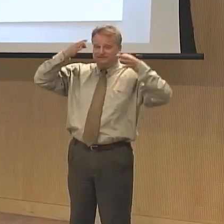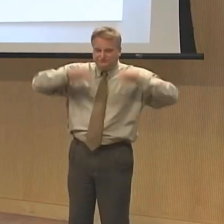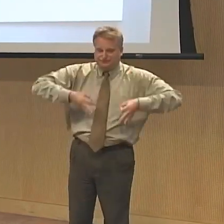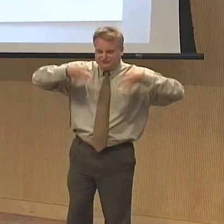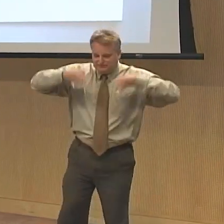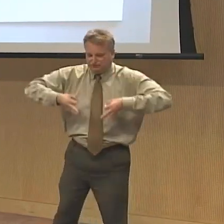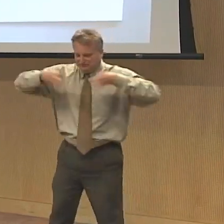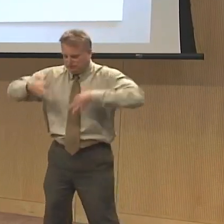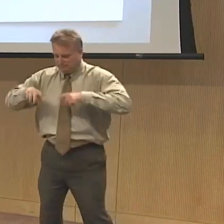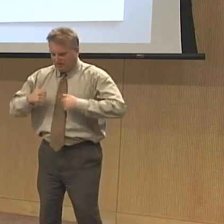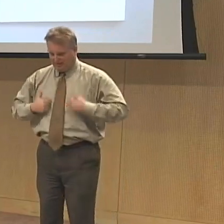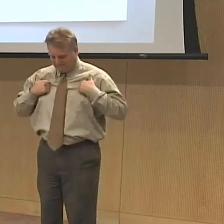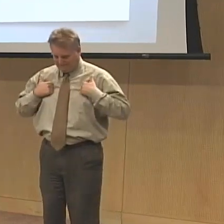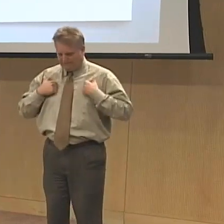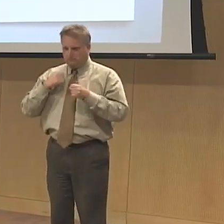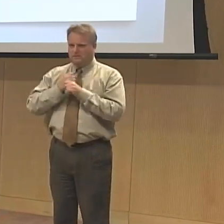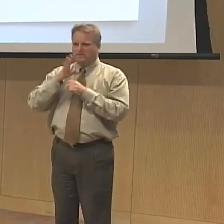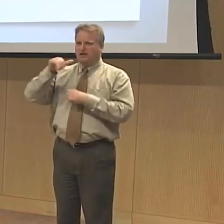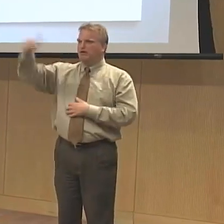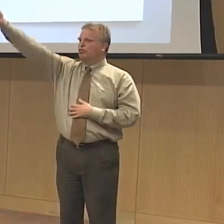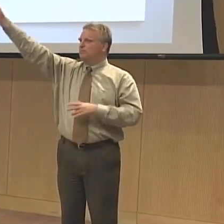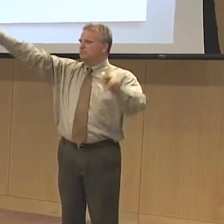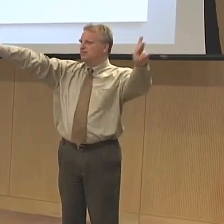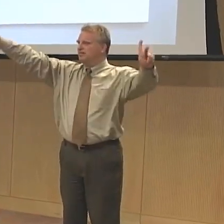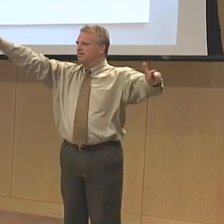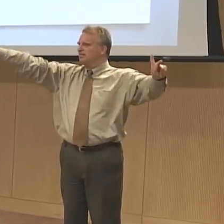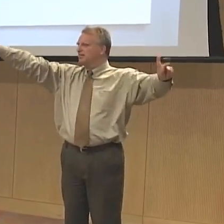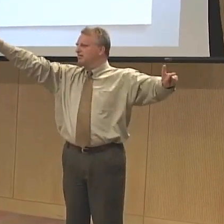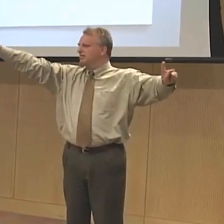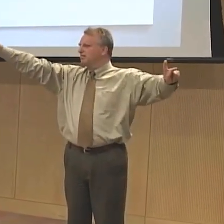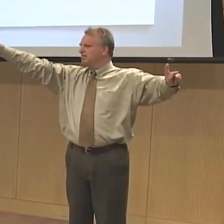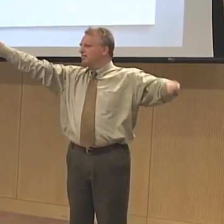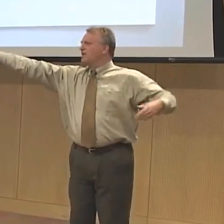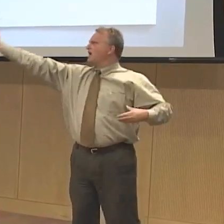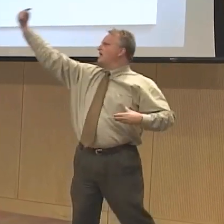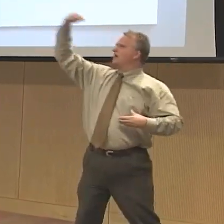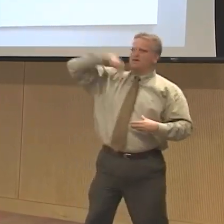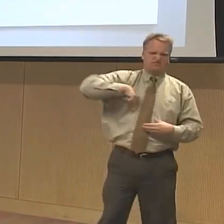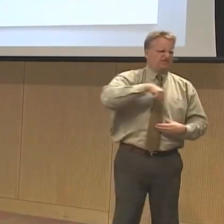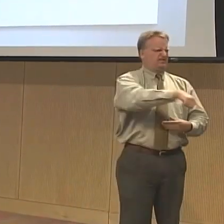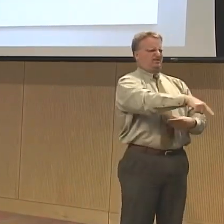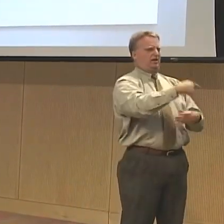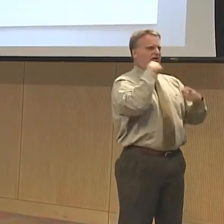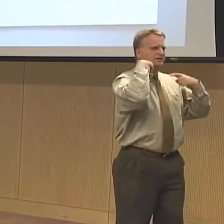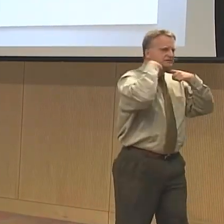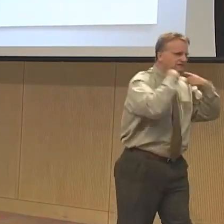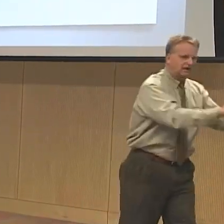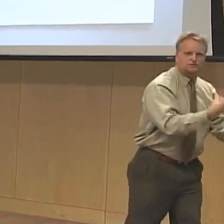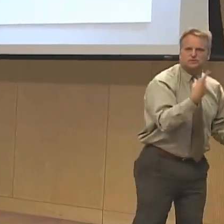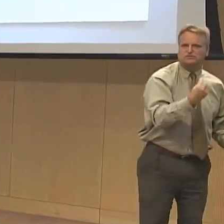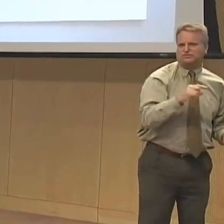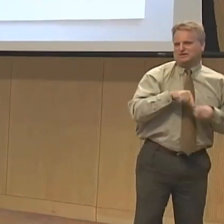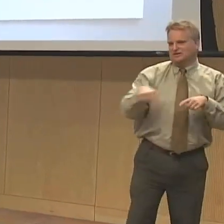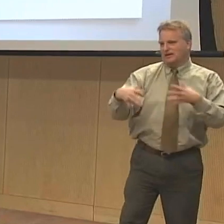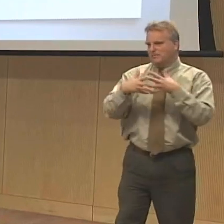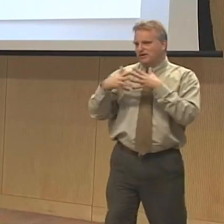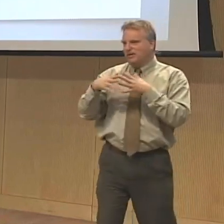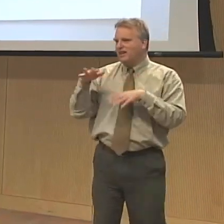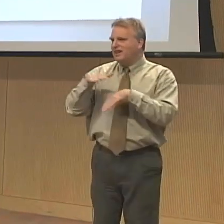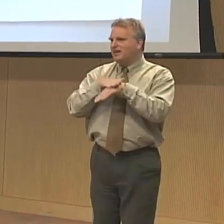One of the biggest frustrations by people being oppressed is that others make decisions for them. They come to their land and say,